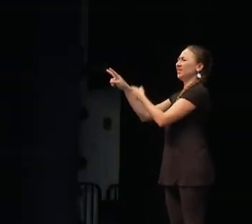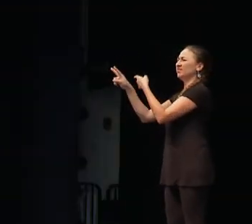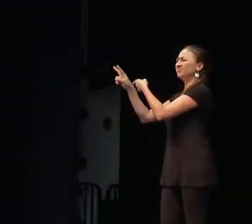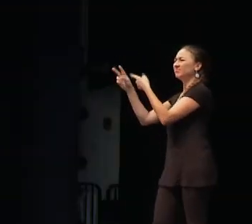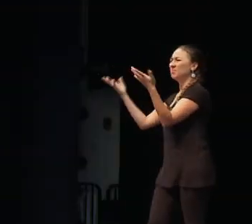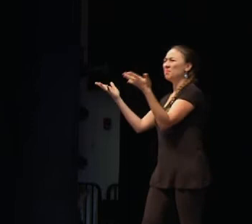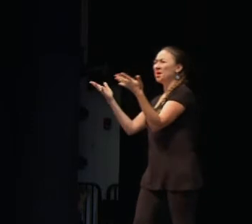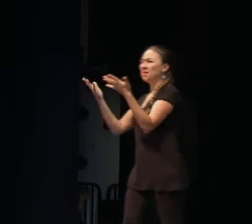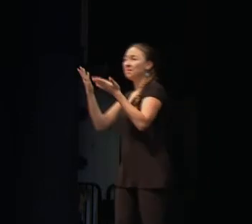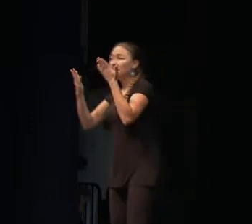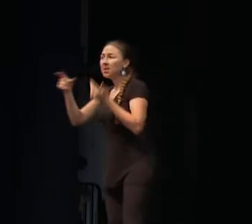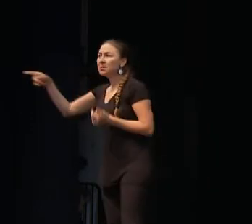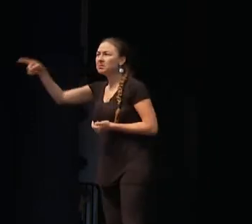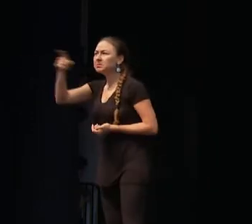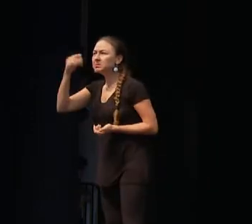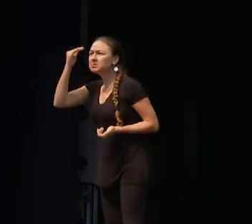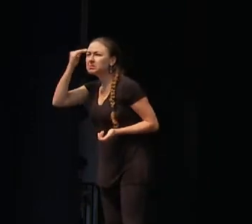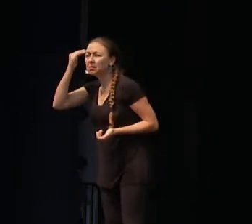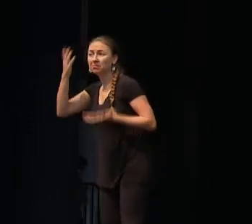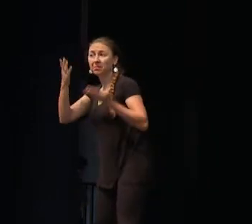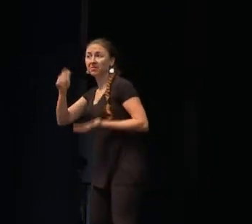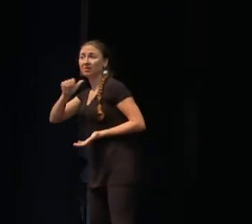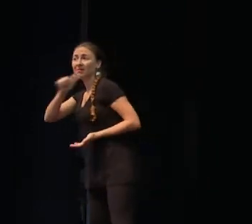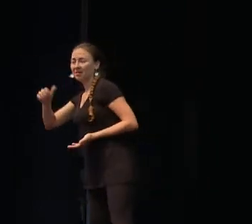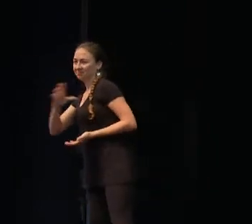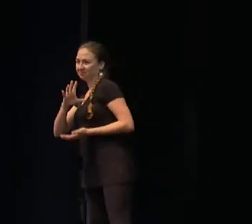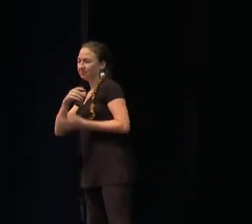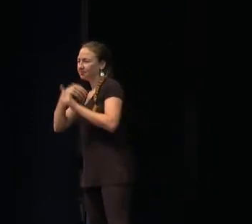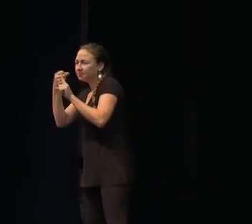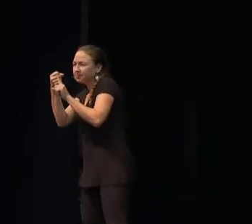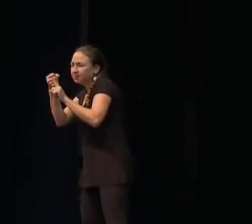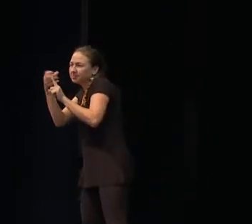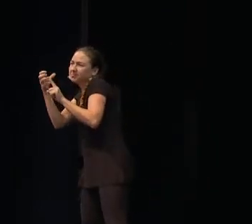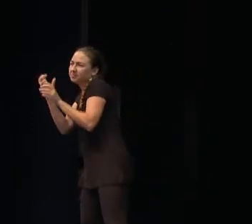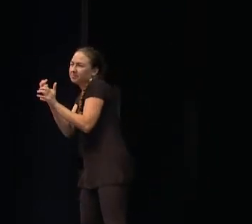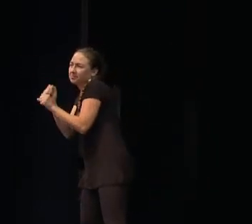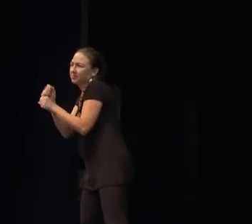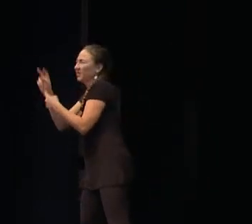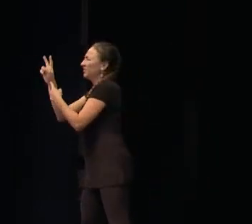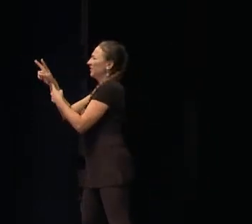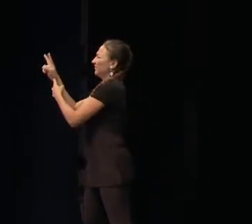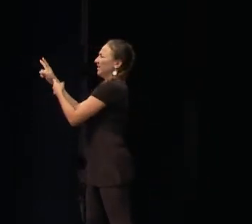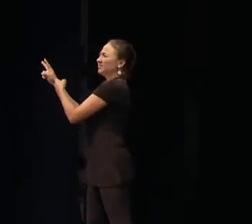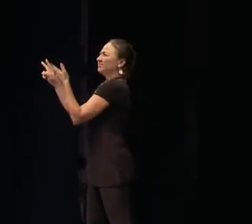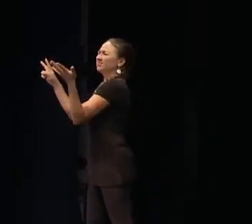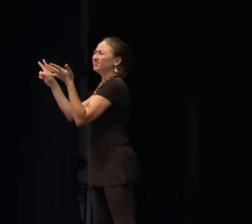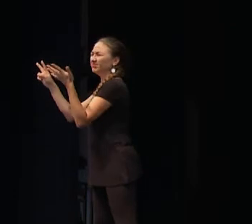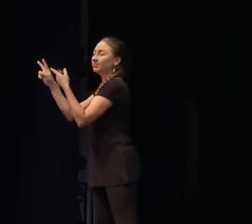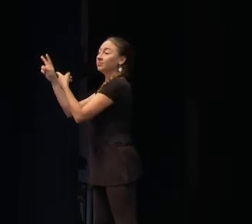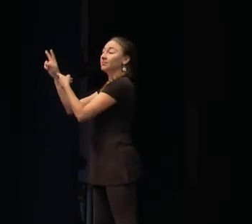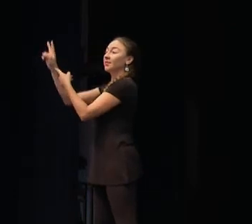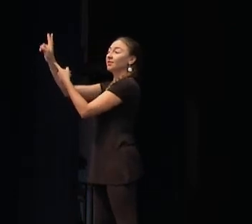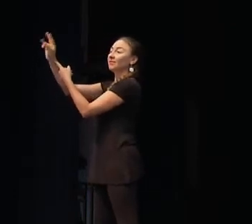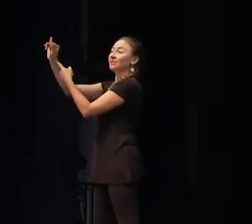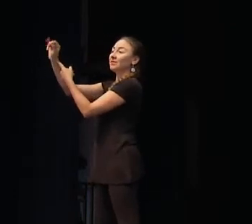like, as well as visual vernacular. Some of you may be aware of what this is. Some of you may not.